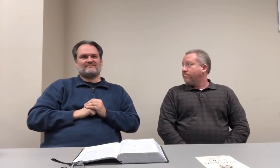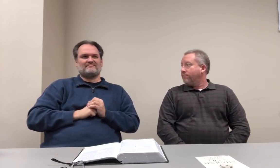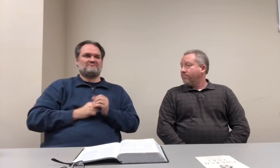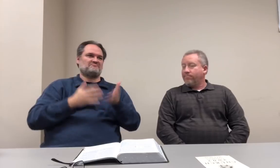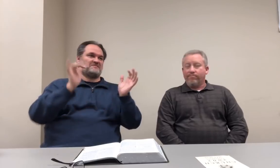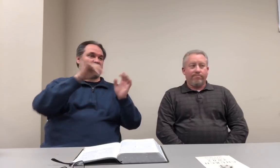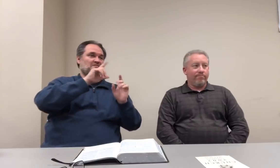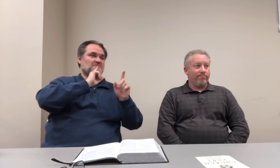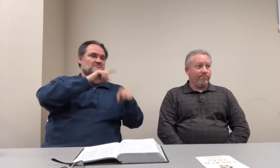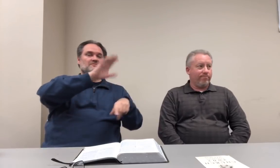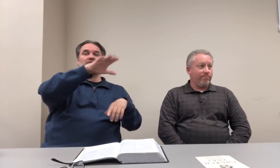So,